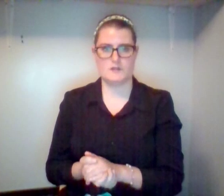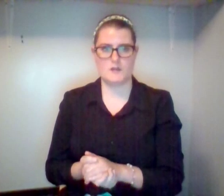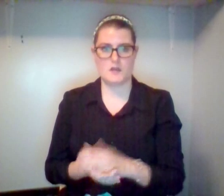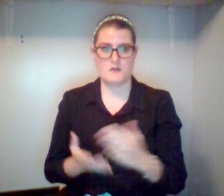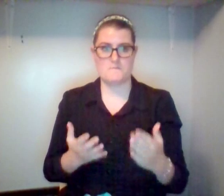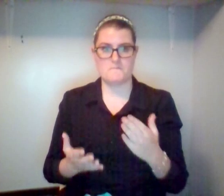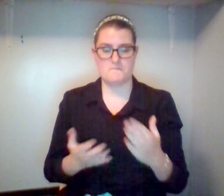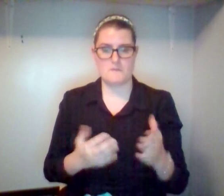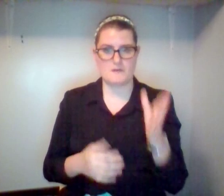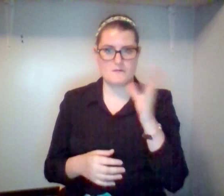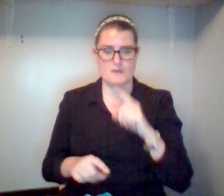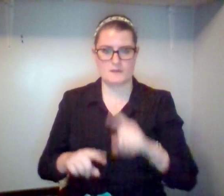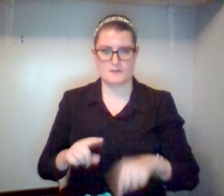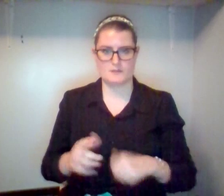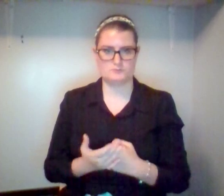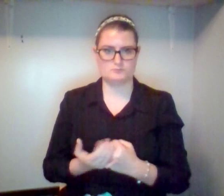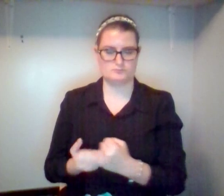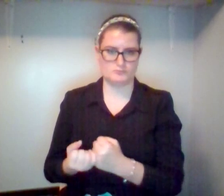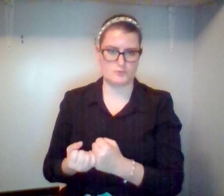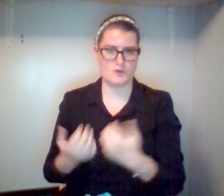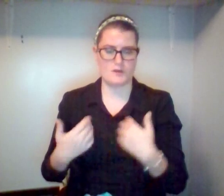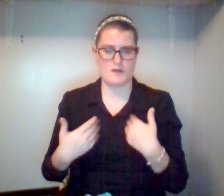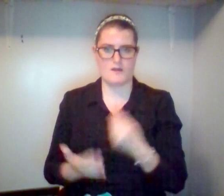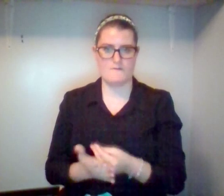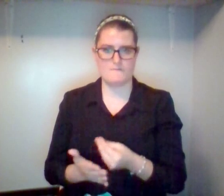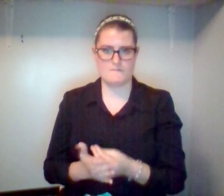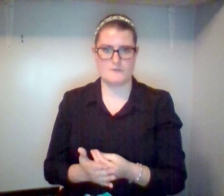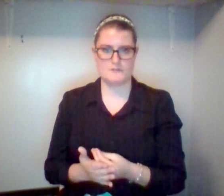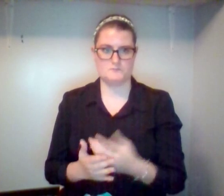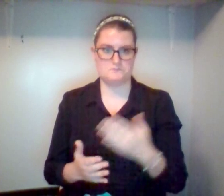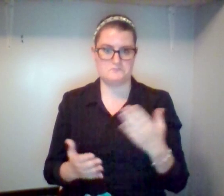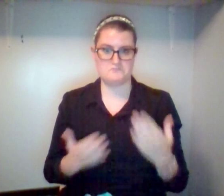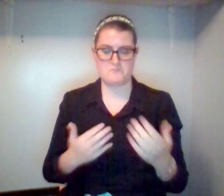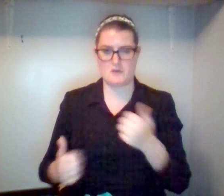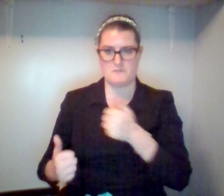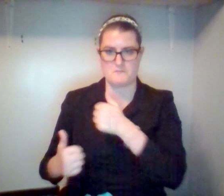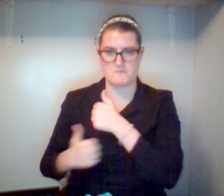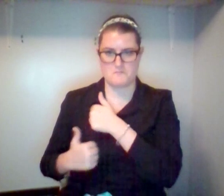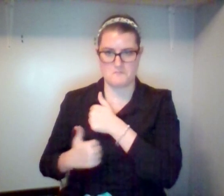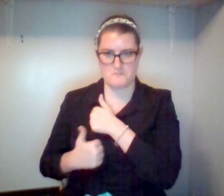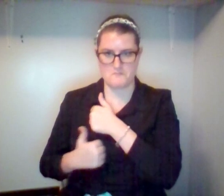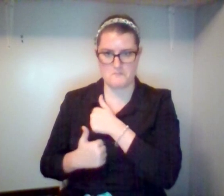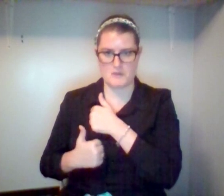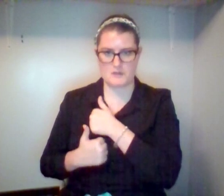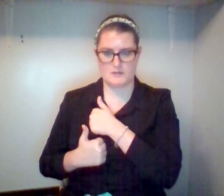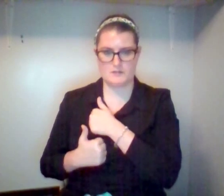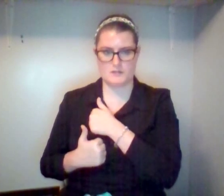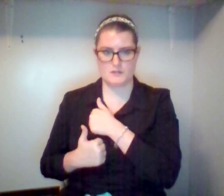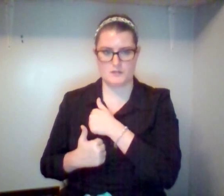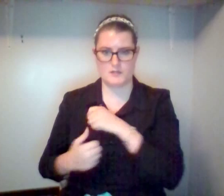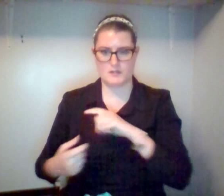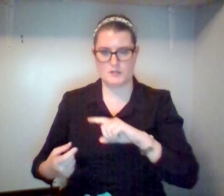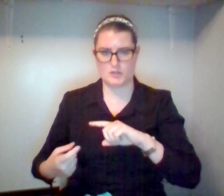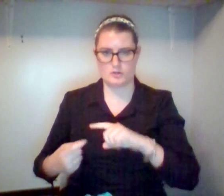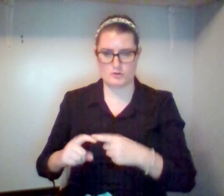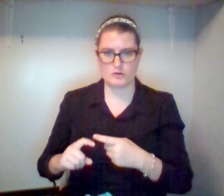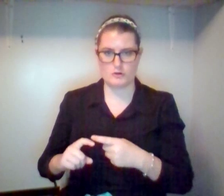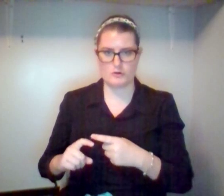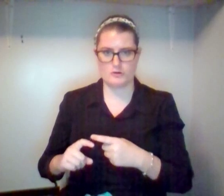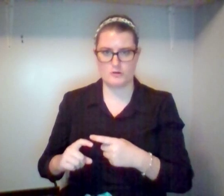be a veteran, say, who was wounded, comes home, and the job he used to do, made a good living, can't do it anymore, and he's got to find